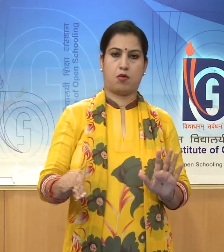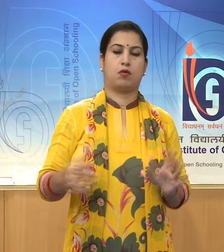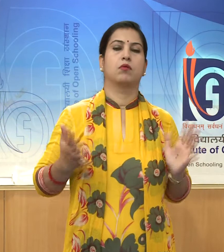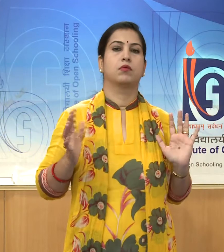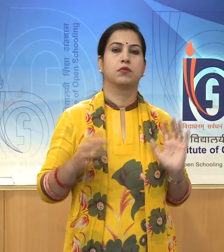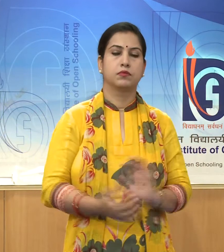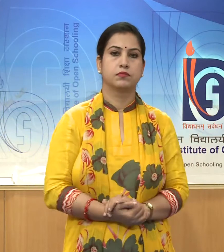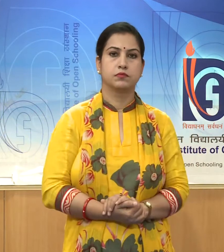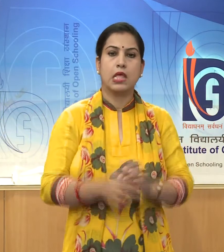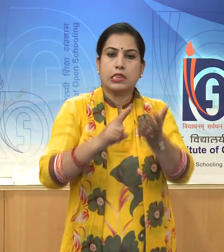from nature.